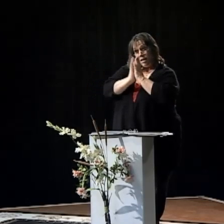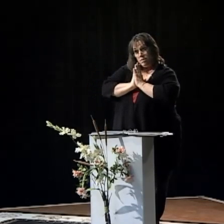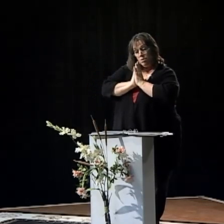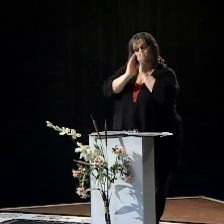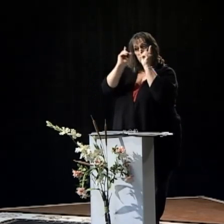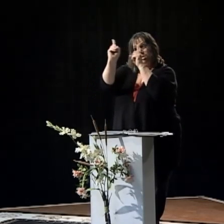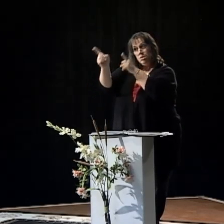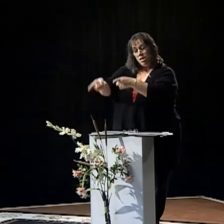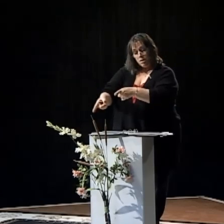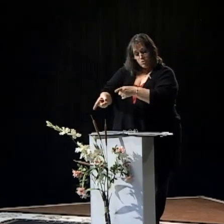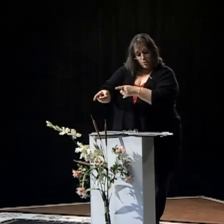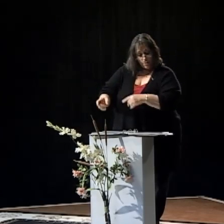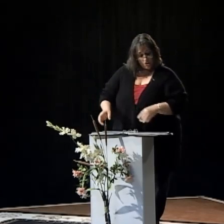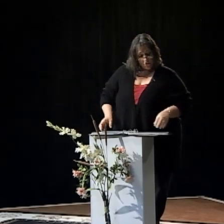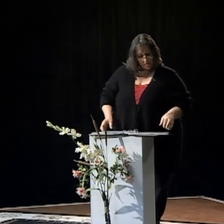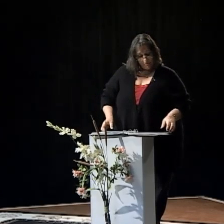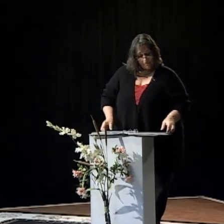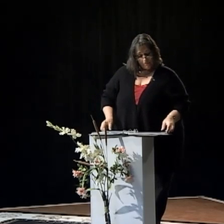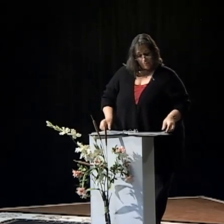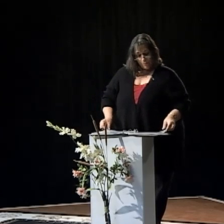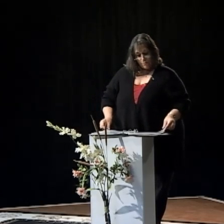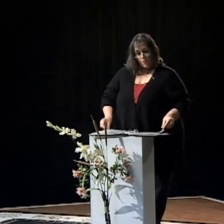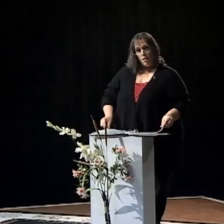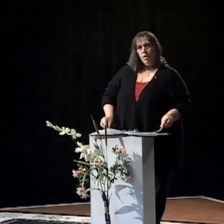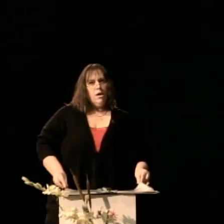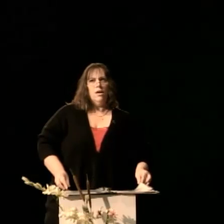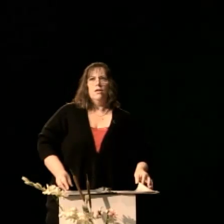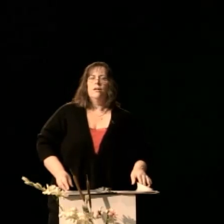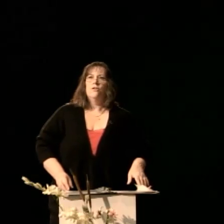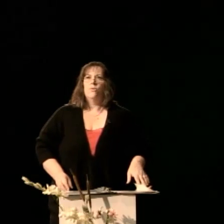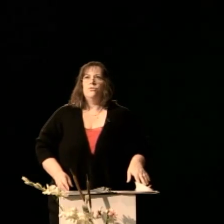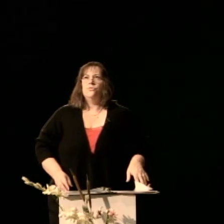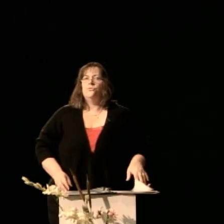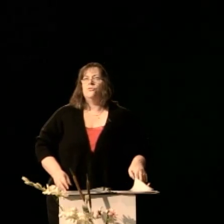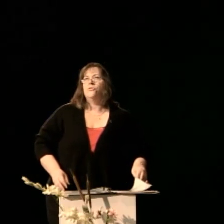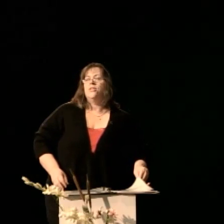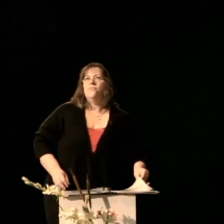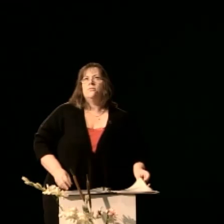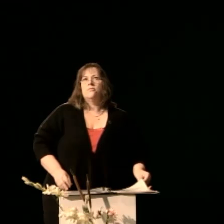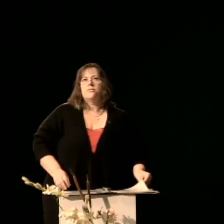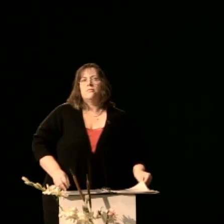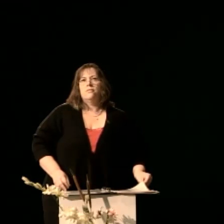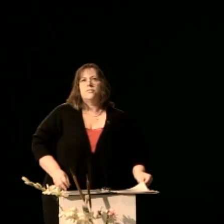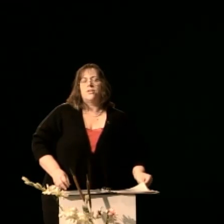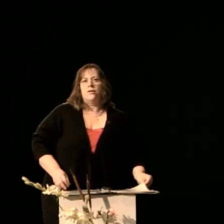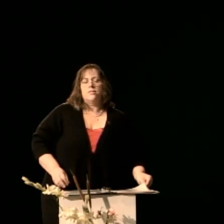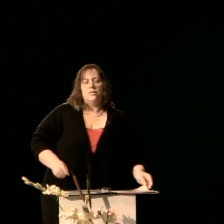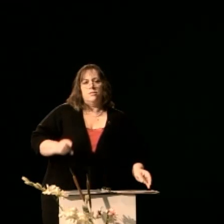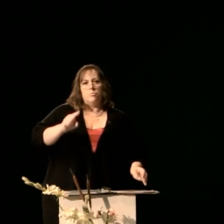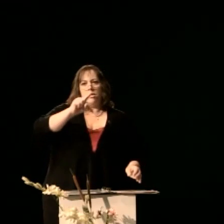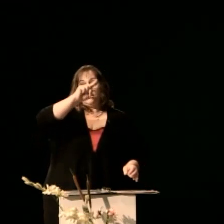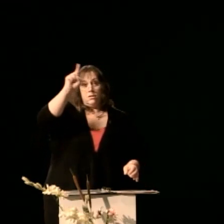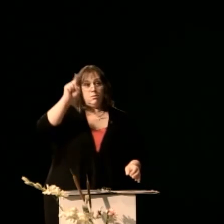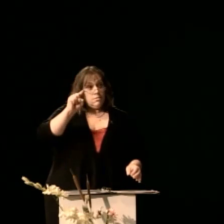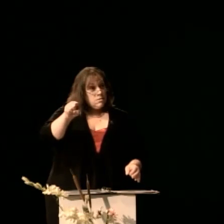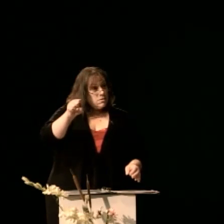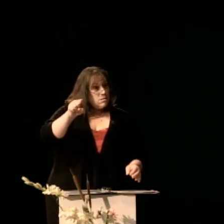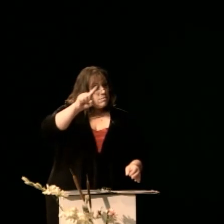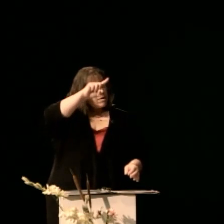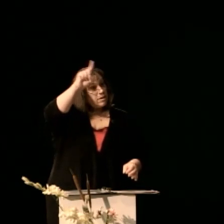a question and answer a question. When you can even start a sentence by saying, making the